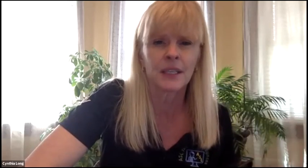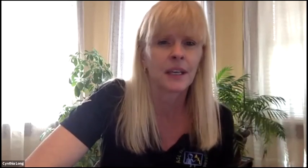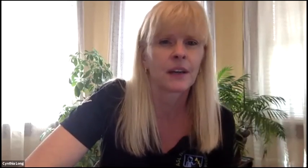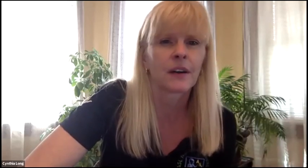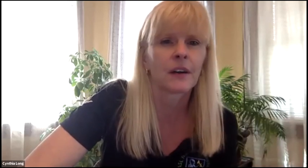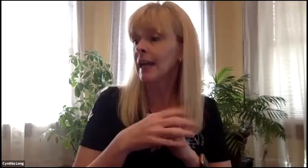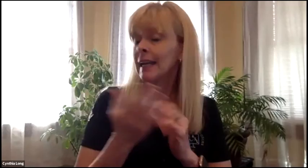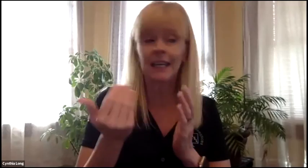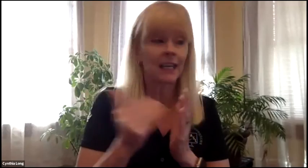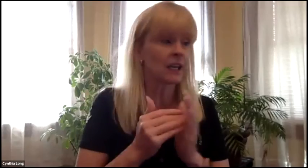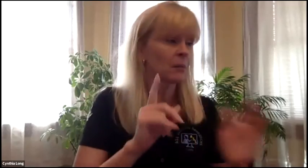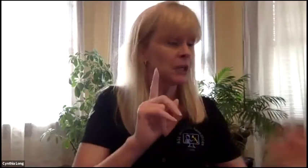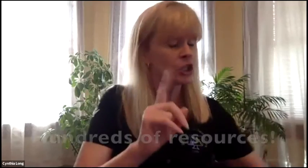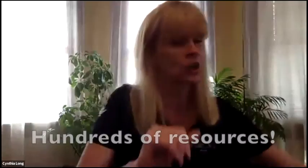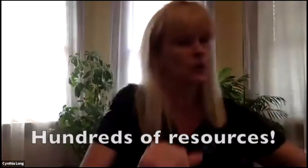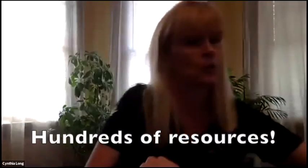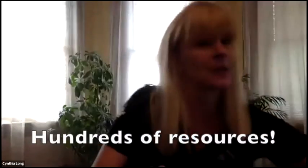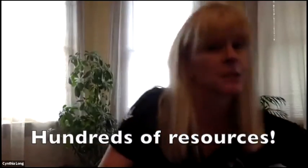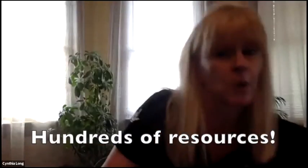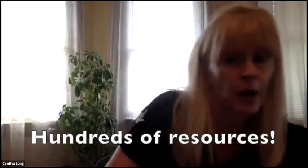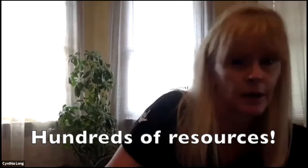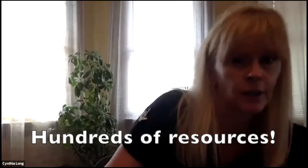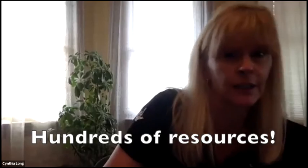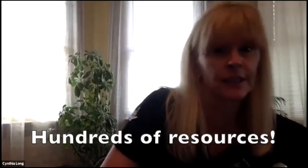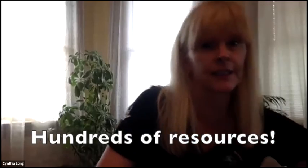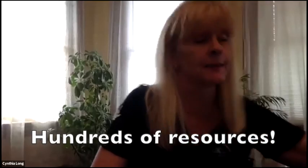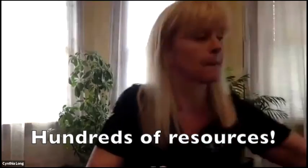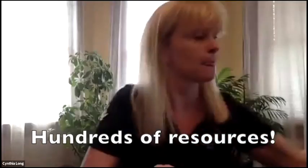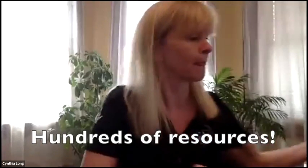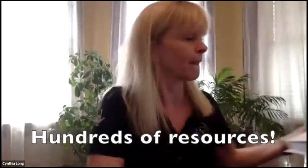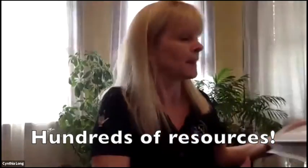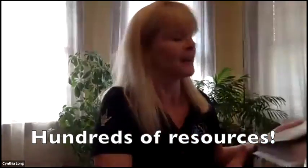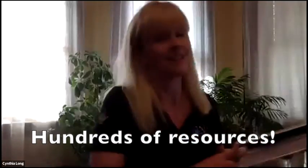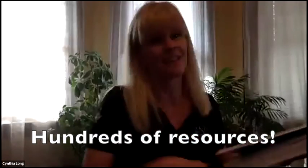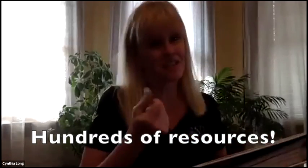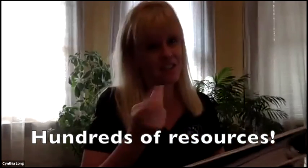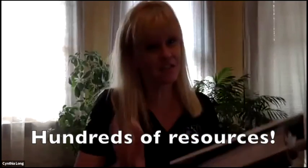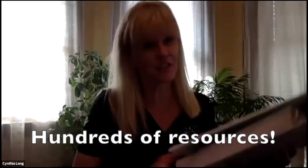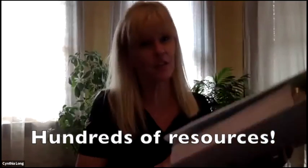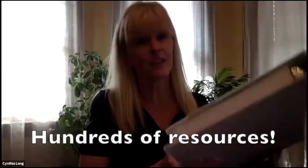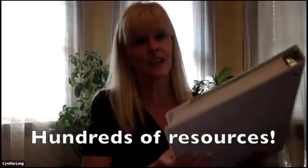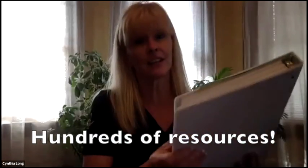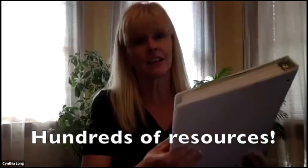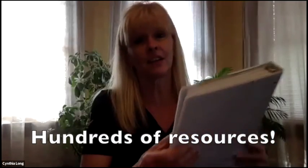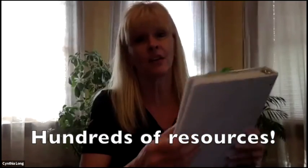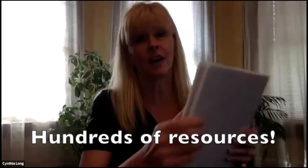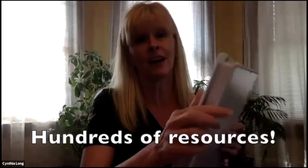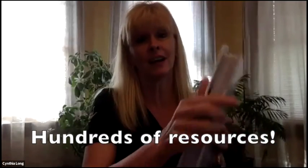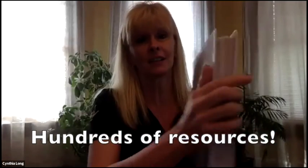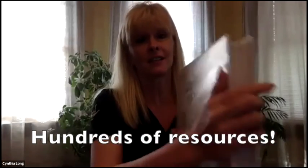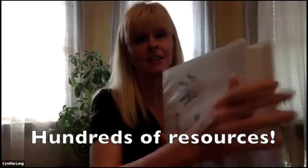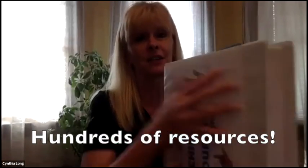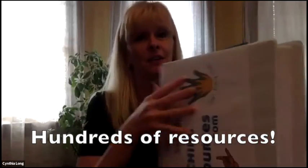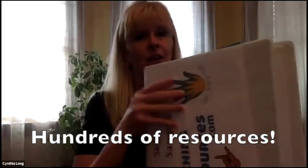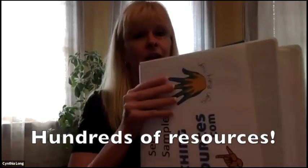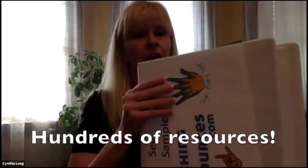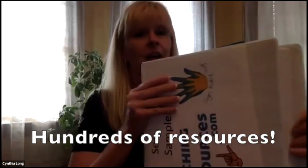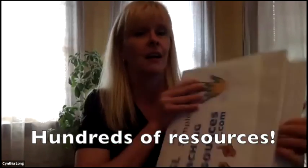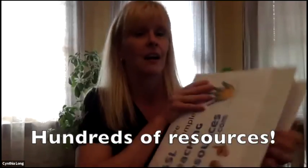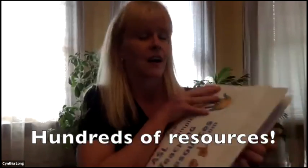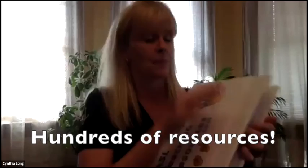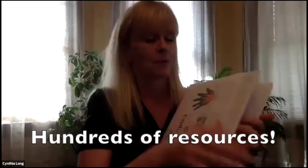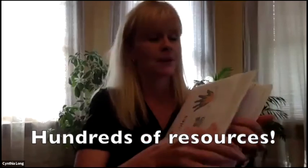And let me see here. And again, I'm going to show you this part. Look at this. This is just a few things that you'll have access